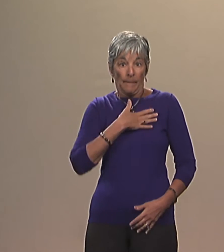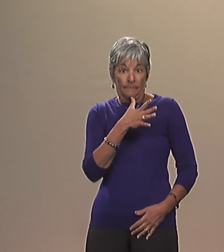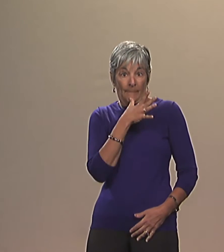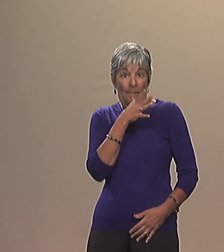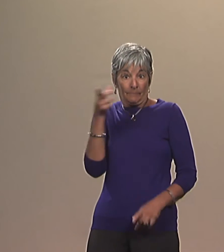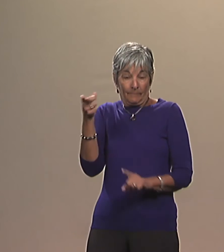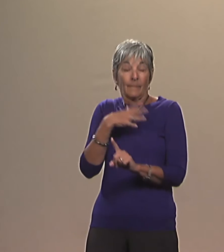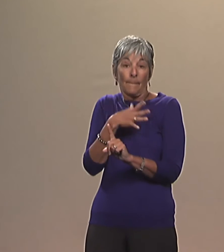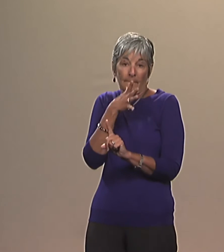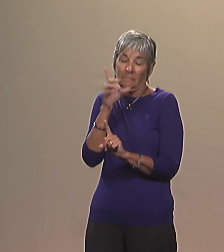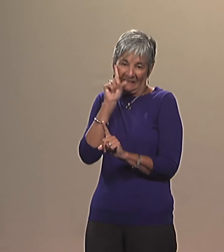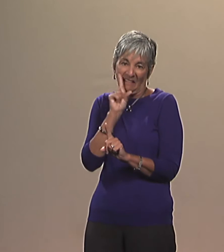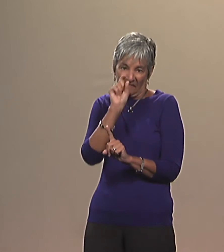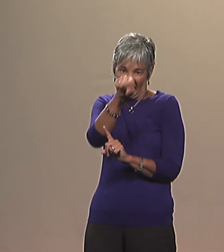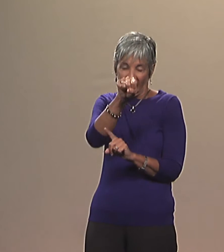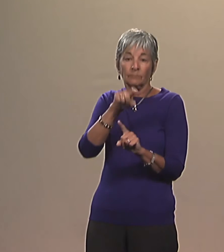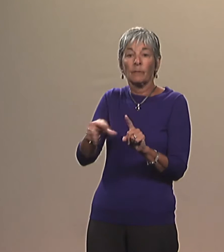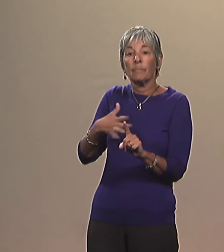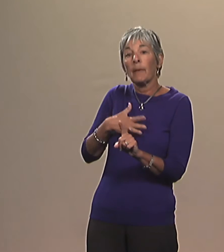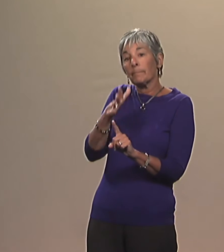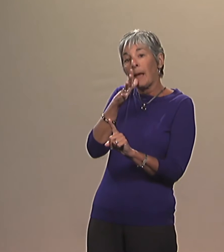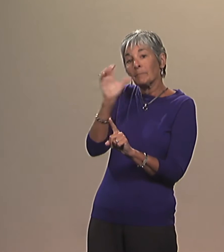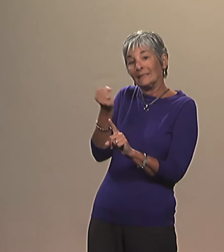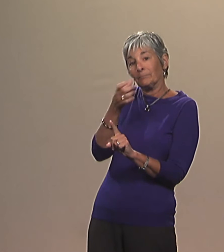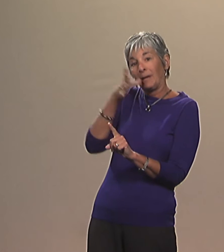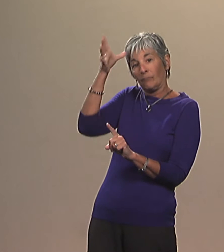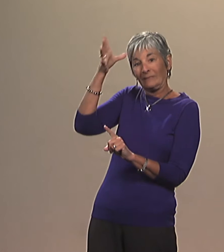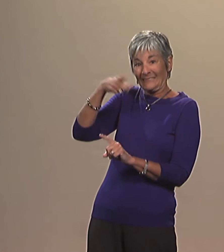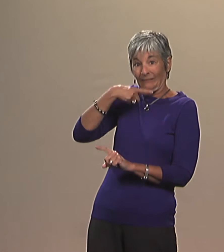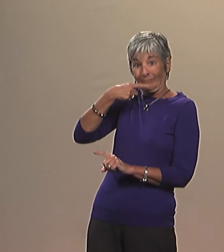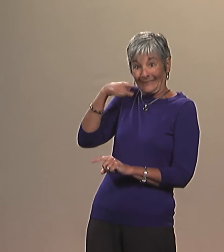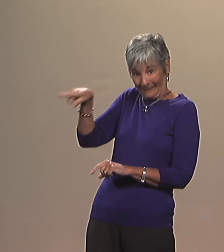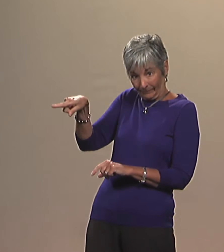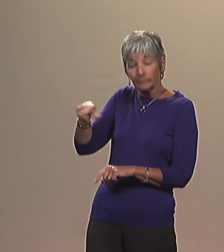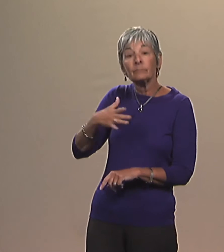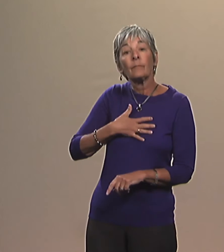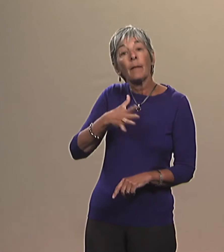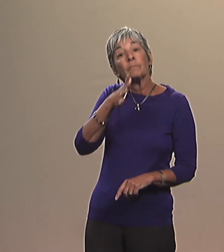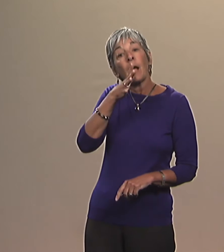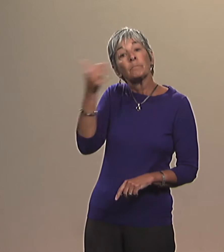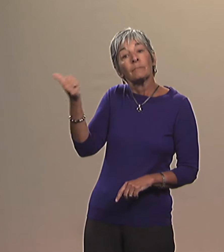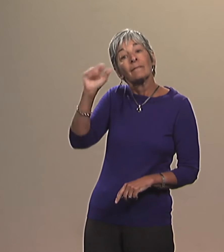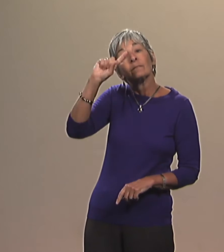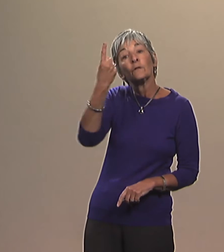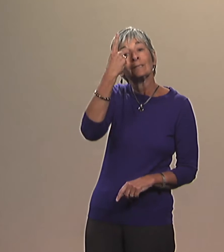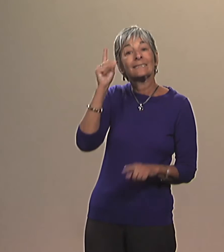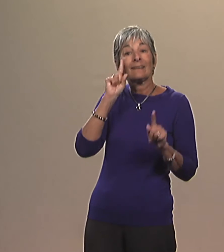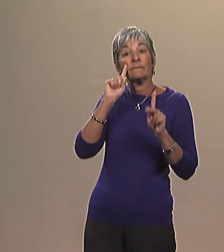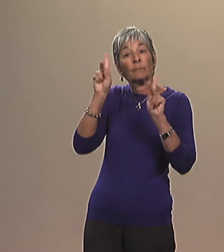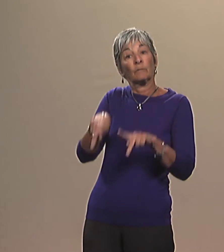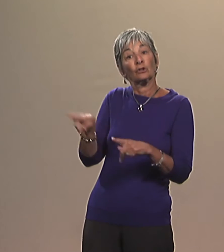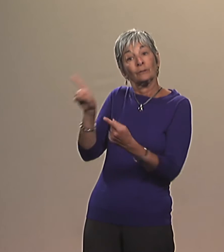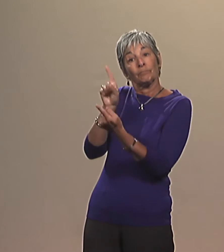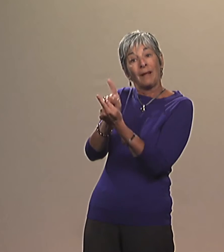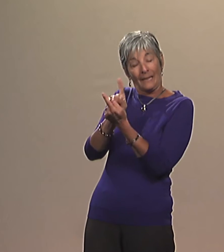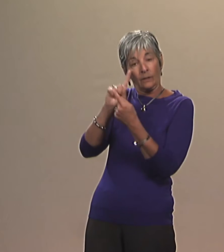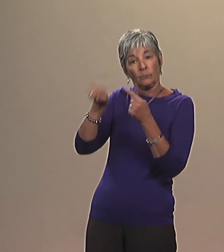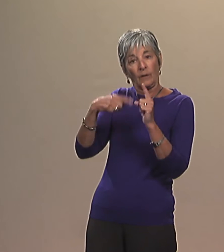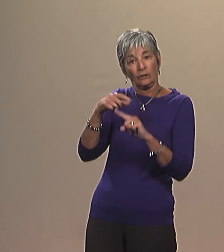This was the case for my mom. Though she herself is deaf, her parents were hearing. My mom met a deaf person for the first time when she was 12 years